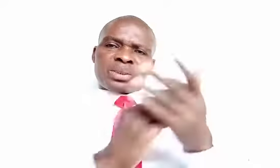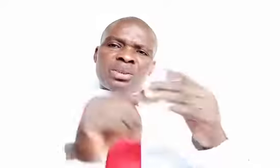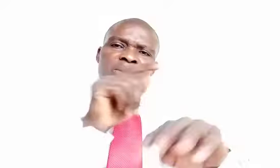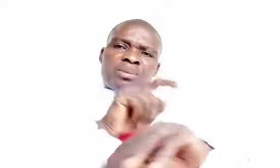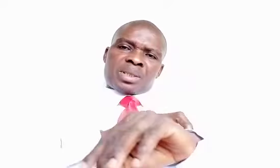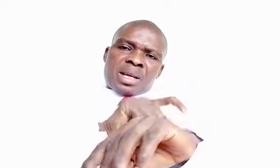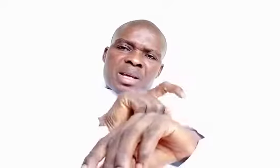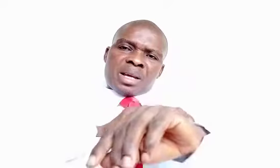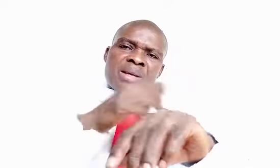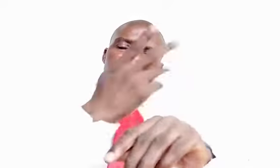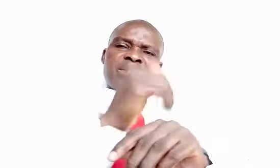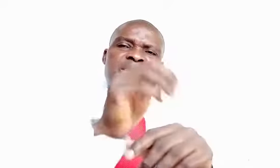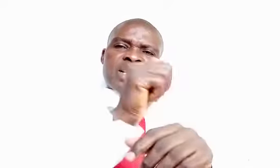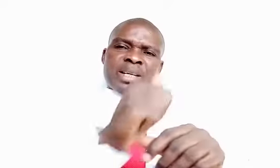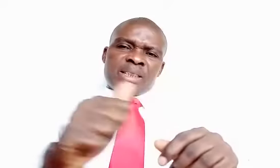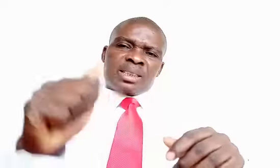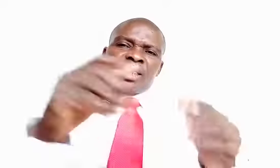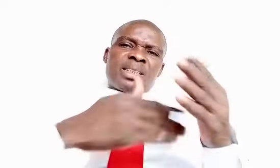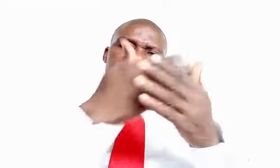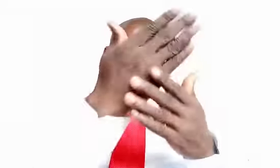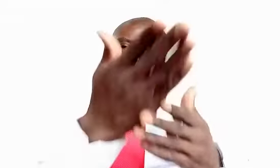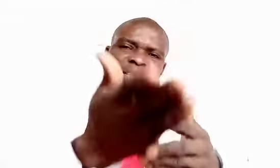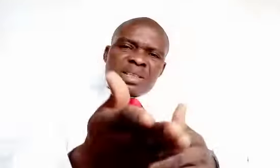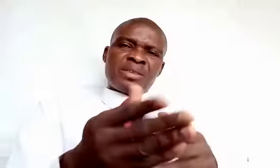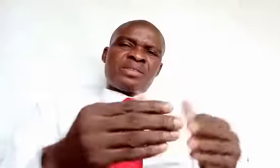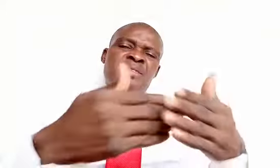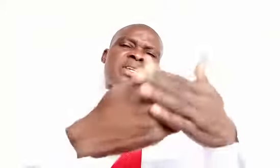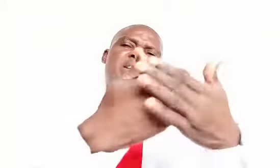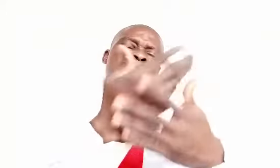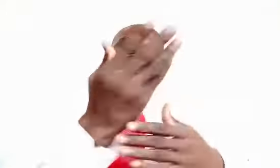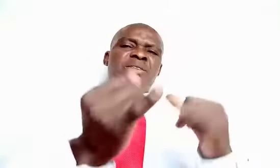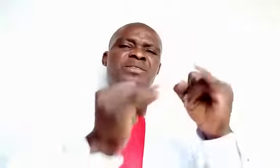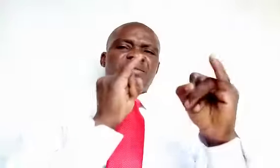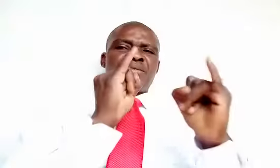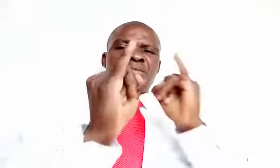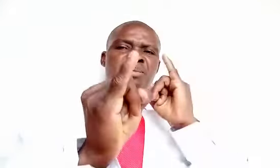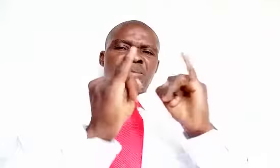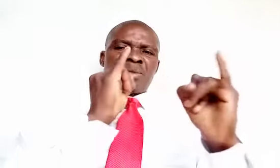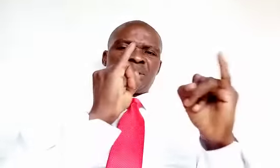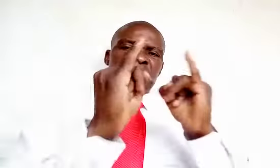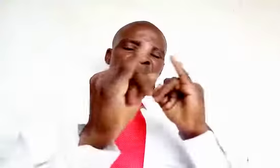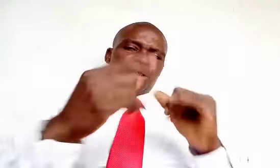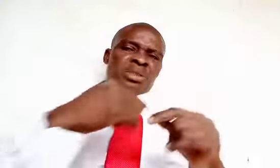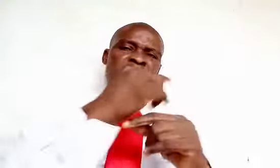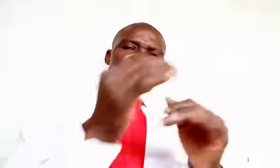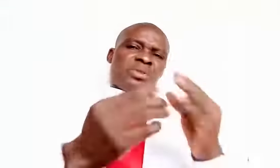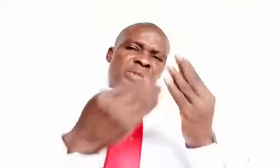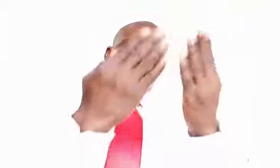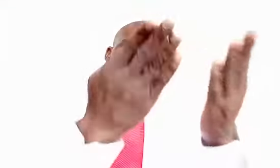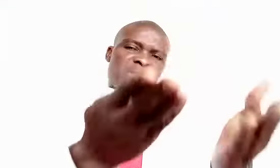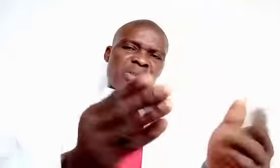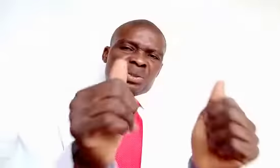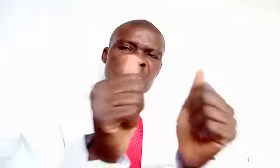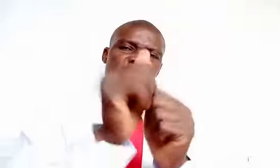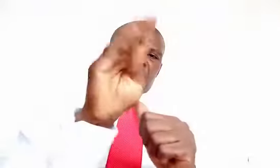Sometimes the agent gives new information, so we introduce it with by. My